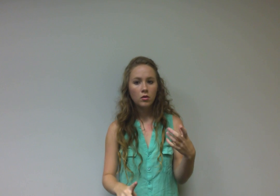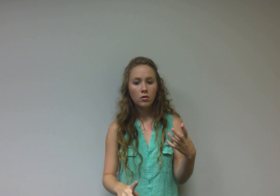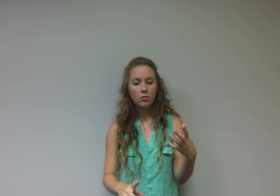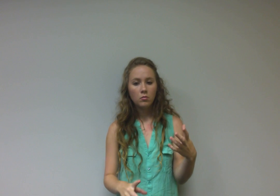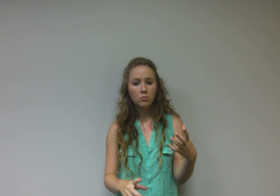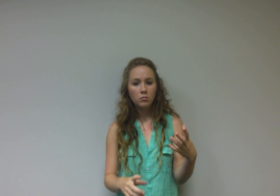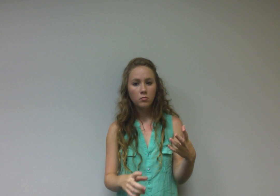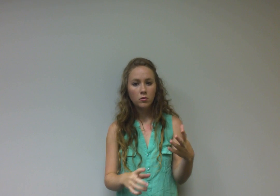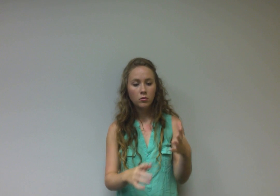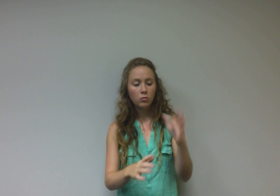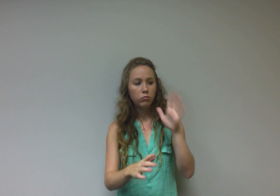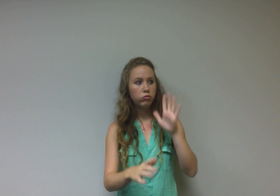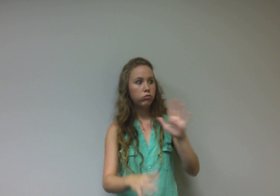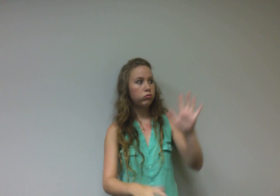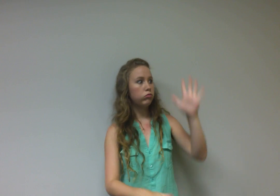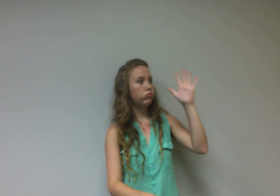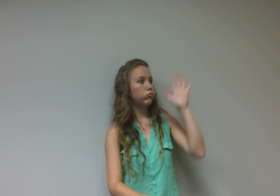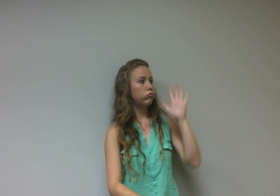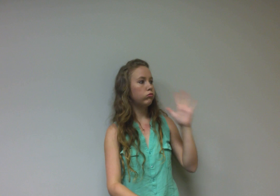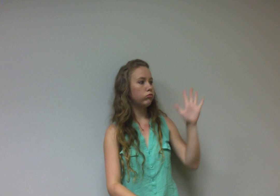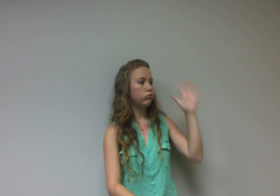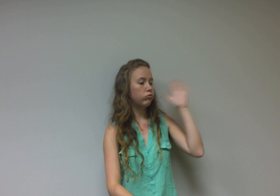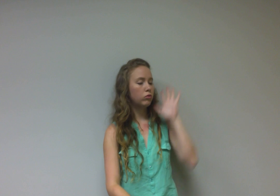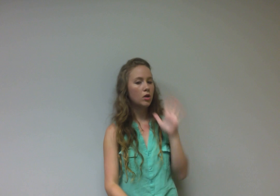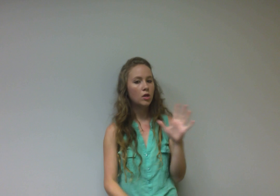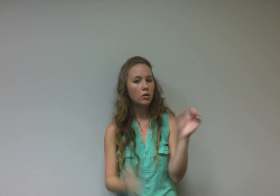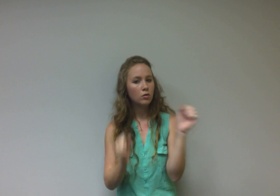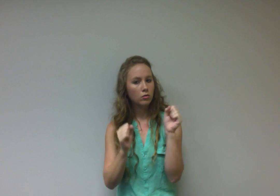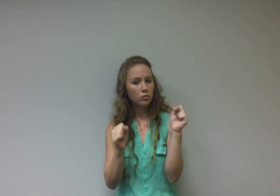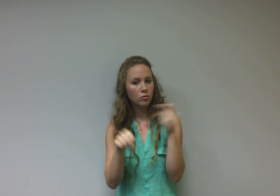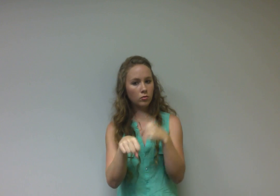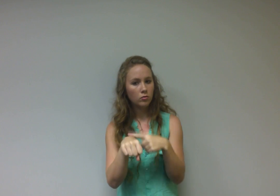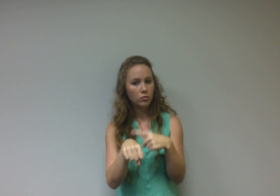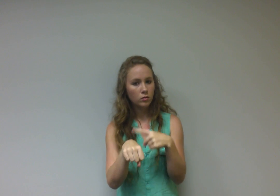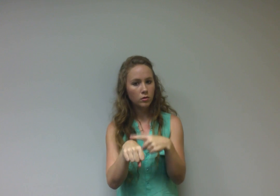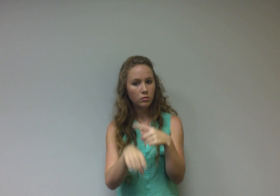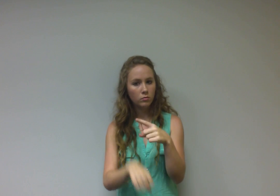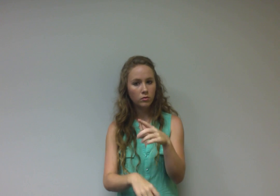of the Pyrenees, well away from skiers and walkers.